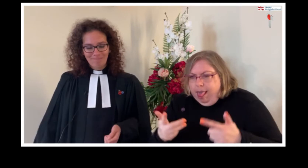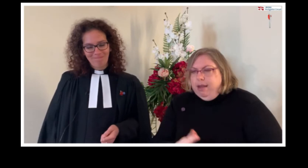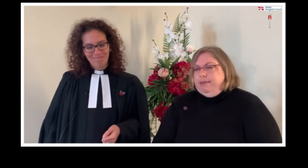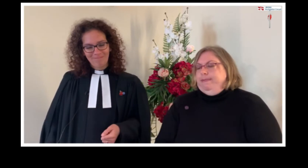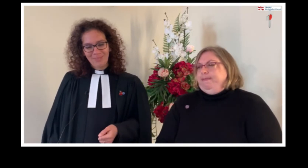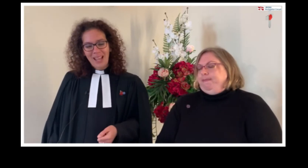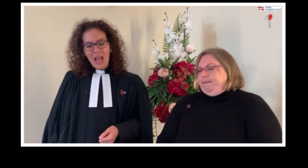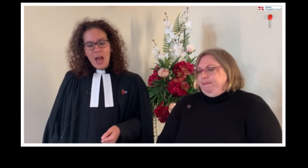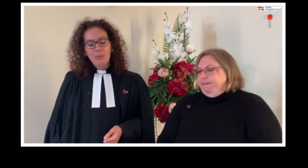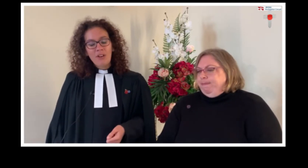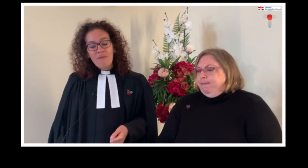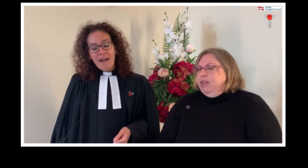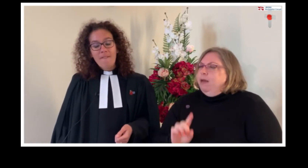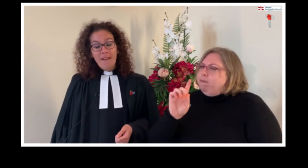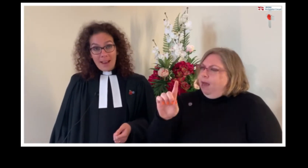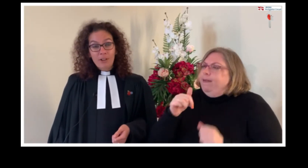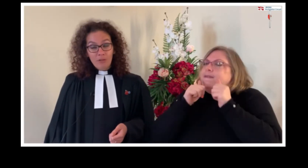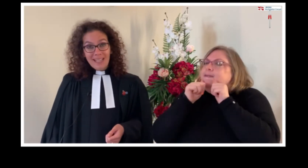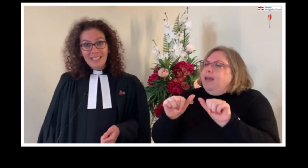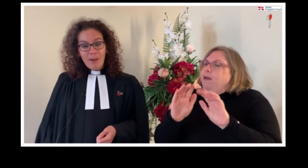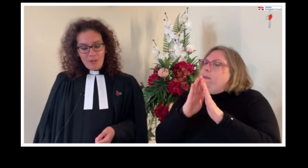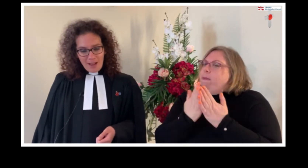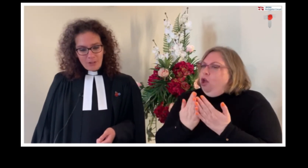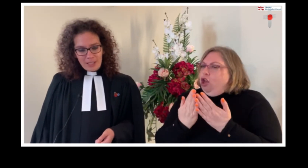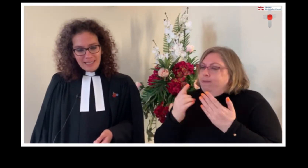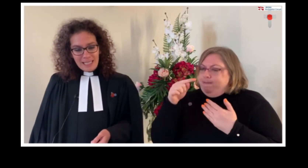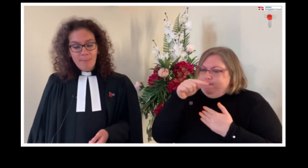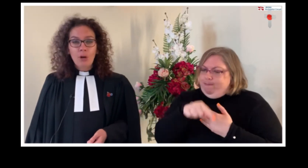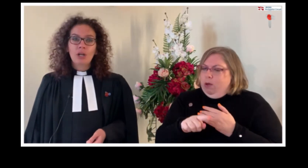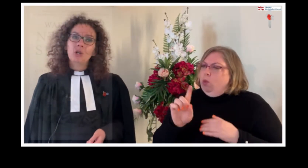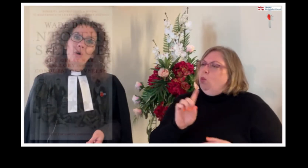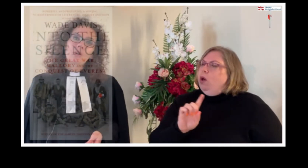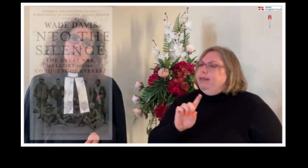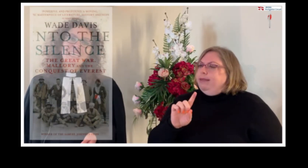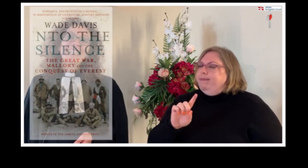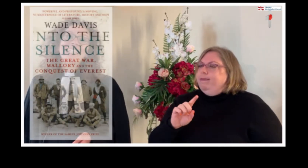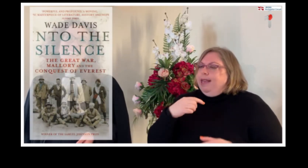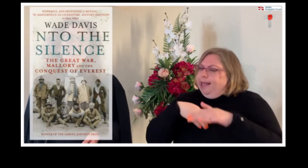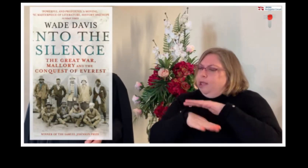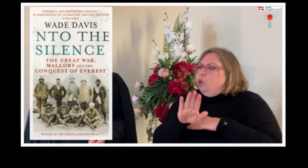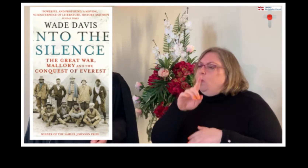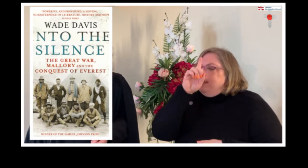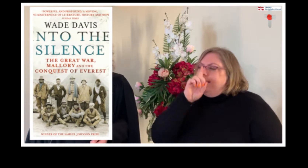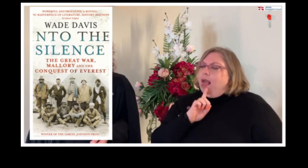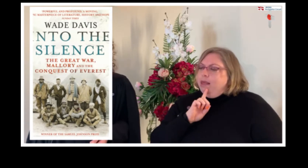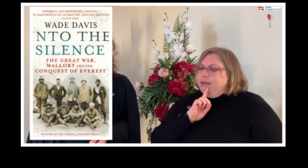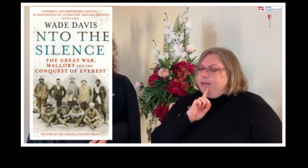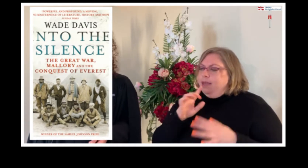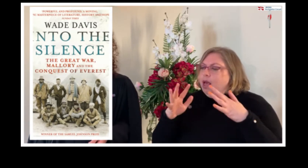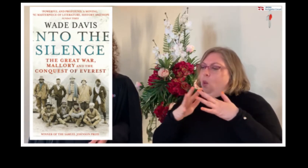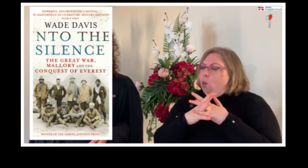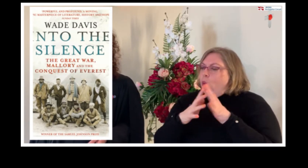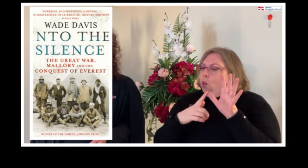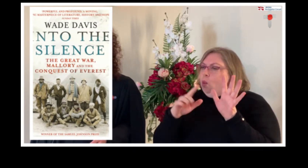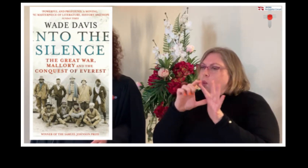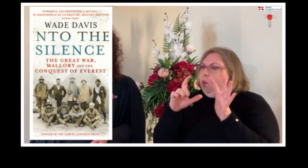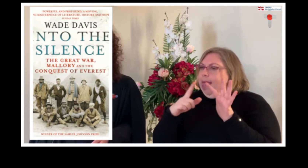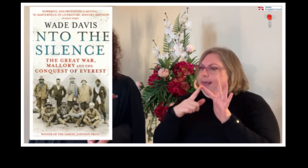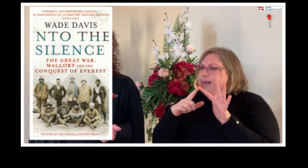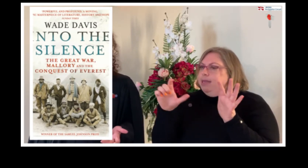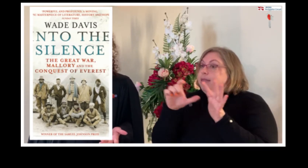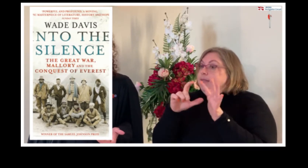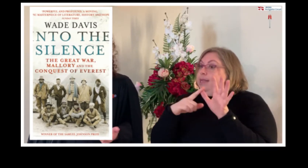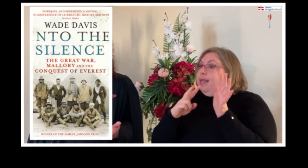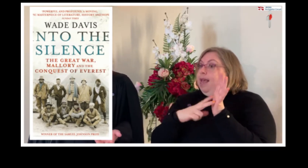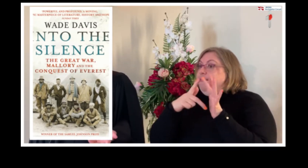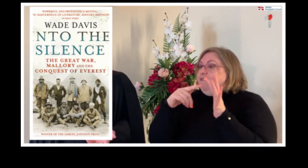Chomalunga. And one of my favourite reads about Everest is a book called Into the Silence by Wade Davis.